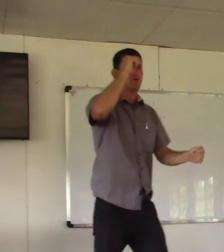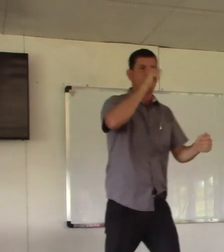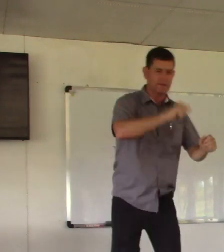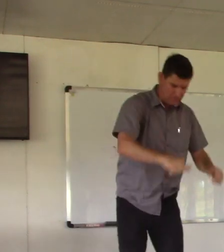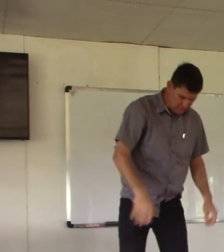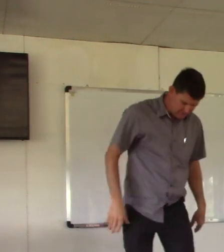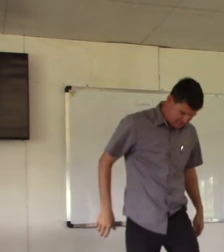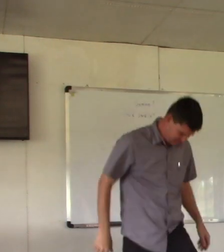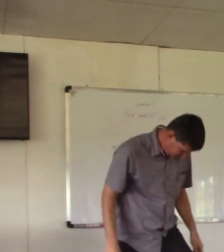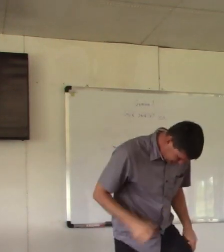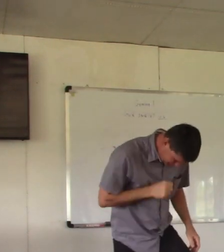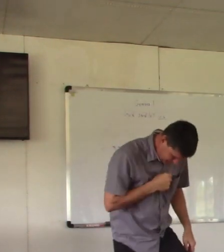Remember?